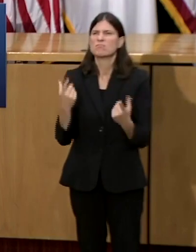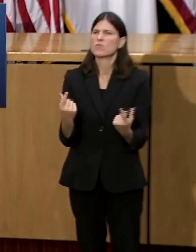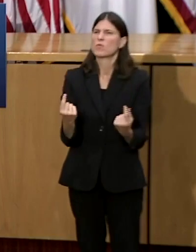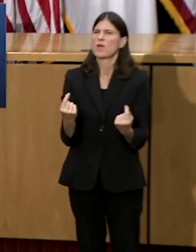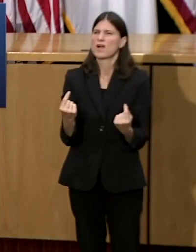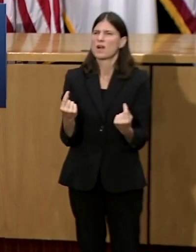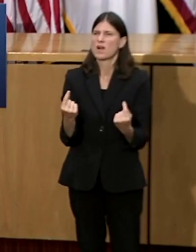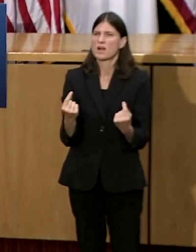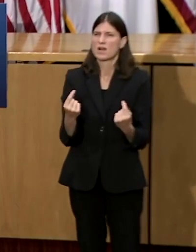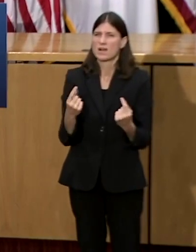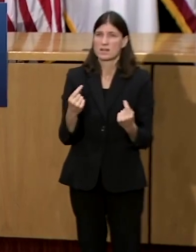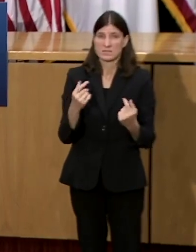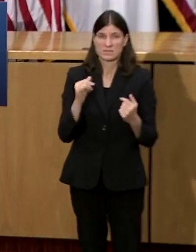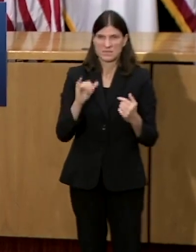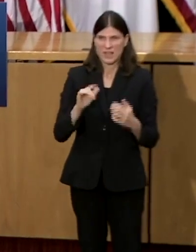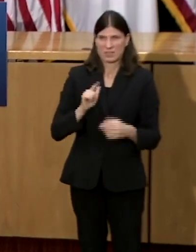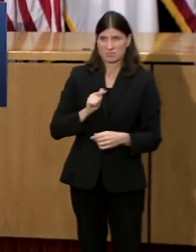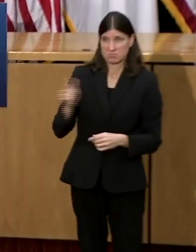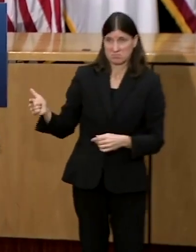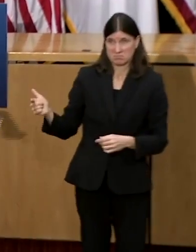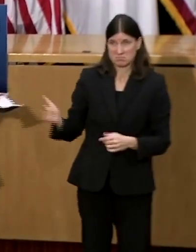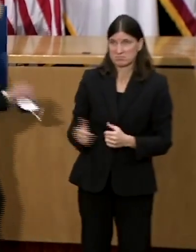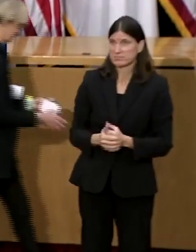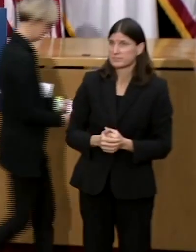to Secretary Pizer.